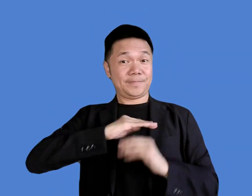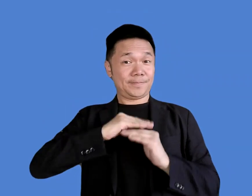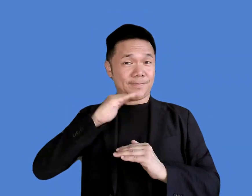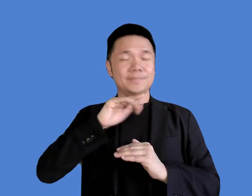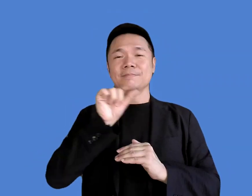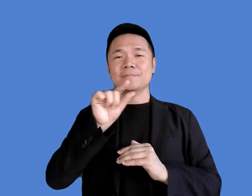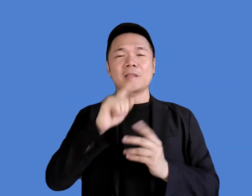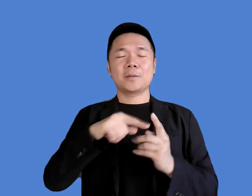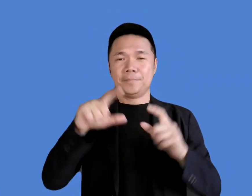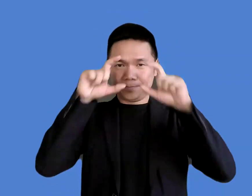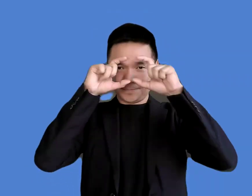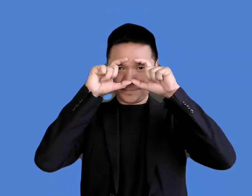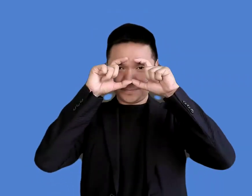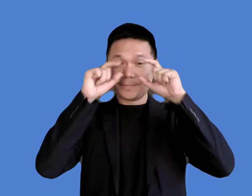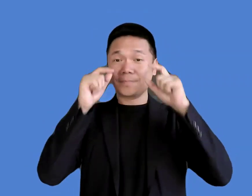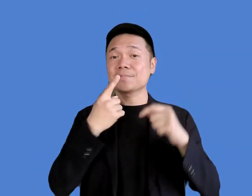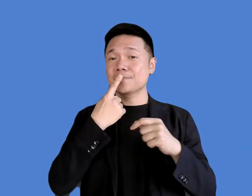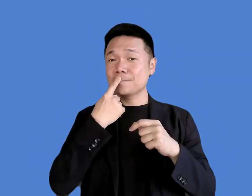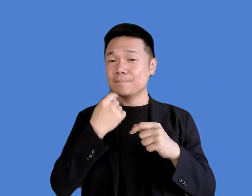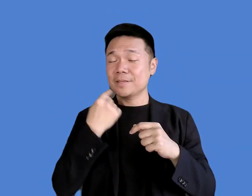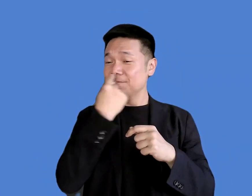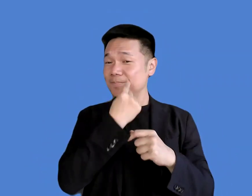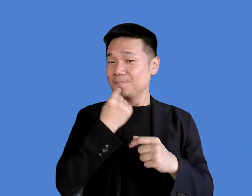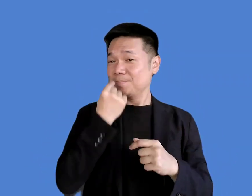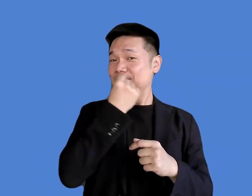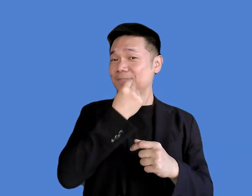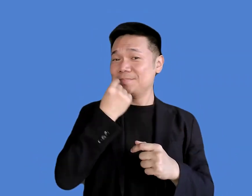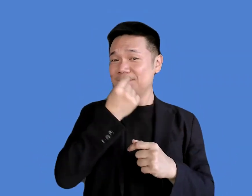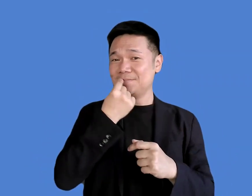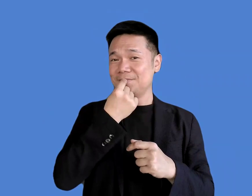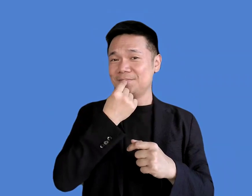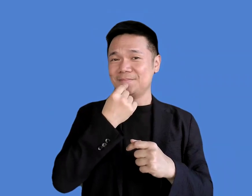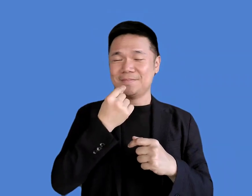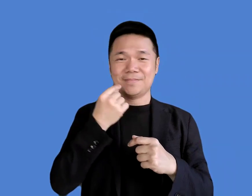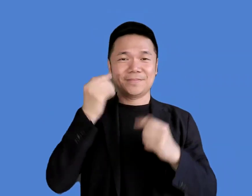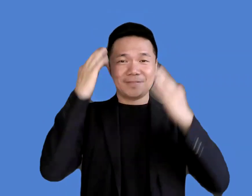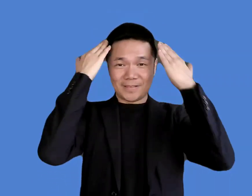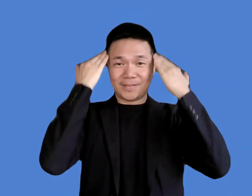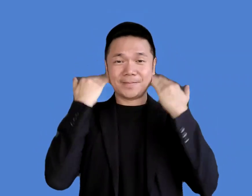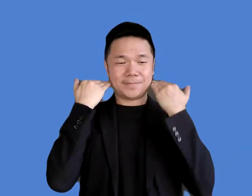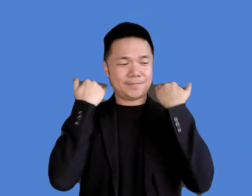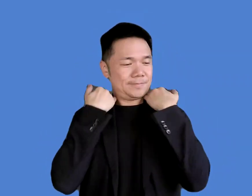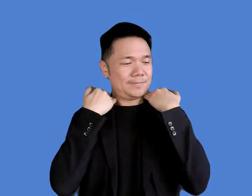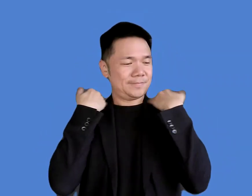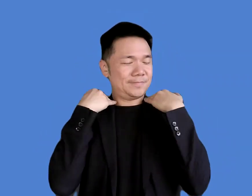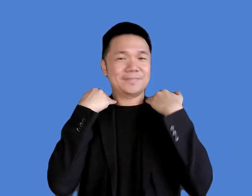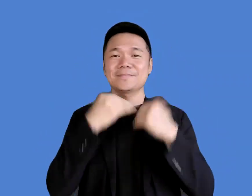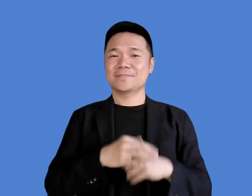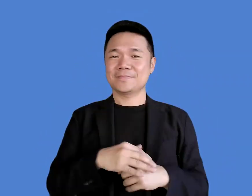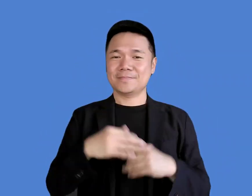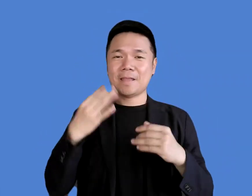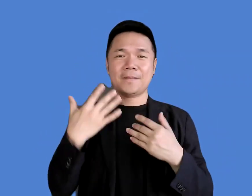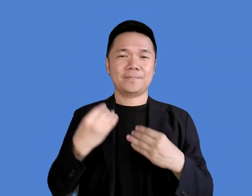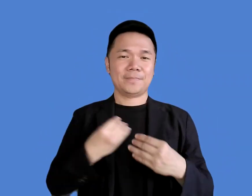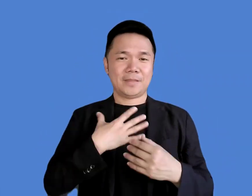wire glasses. I've got pink lipstick on and shoulder-length fair hair. I'm also wearing a dupatta